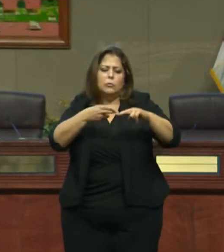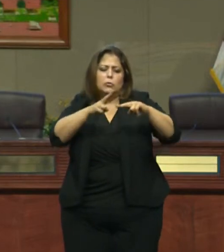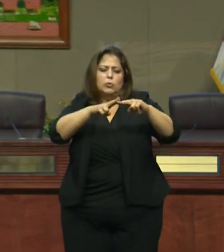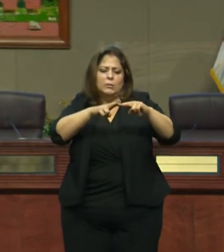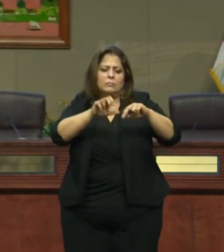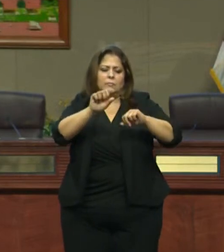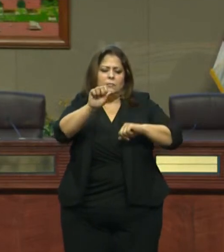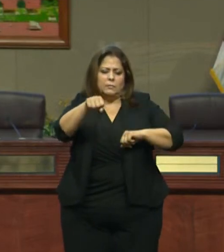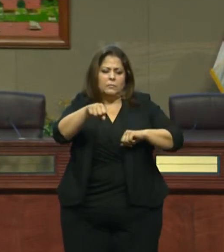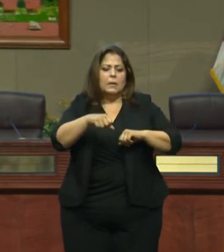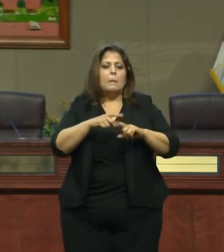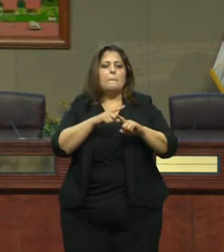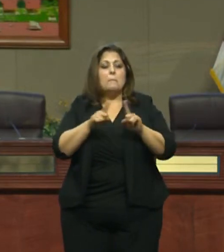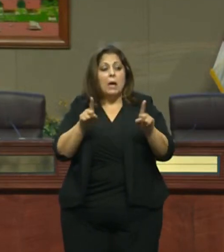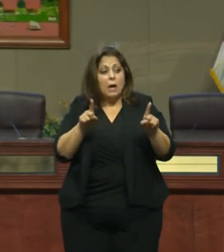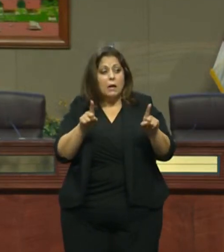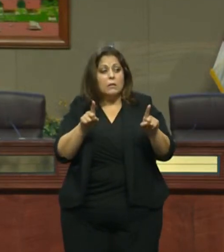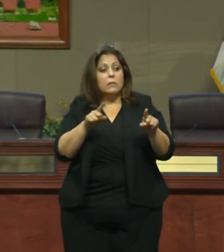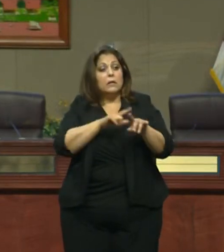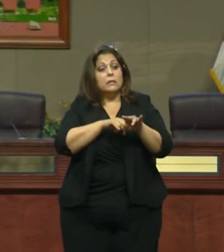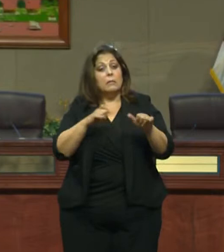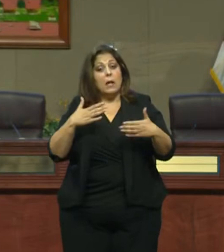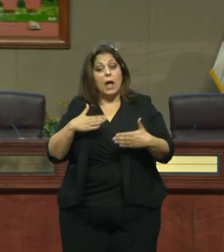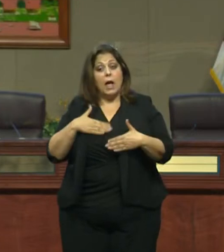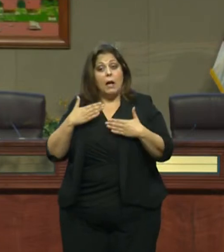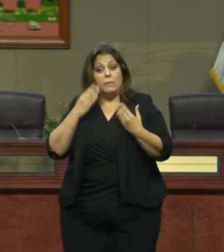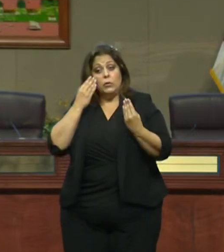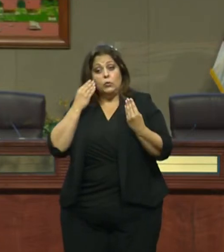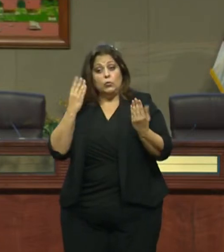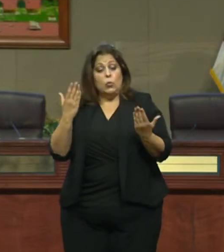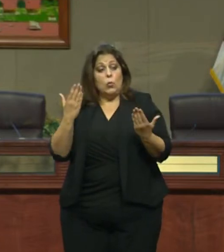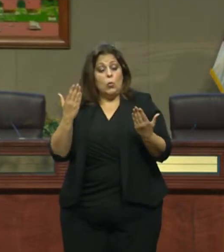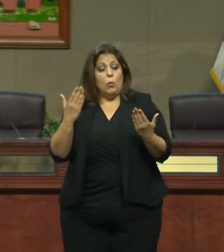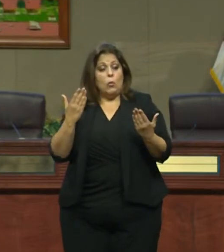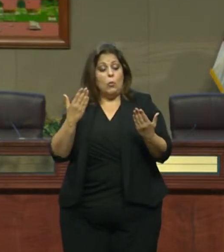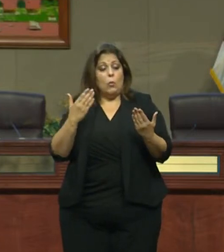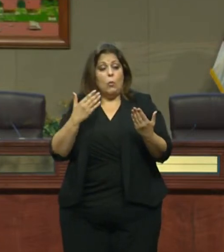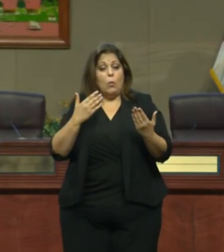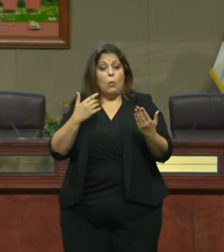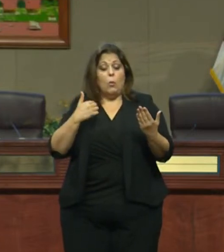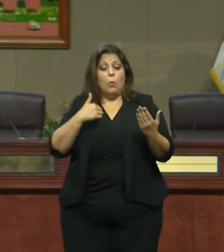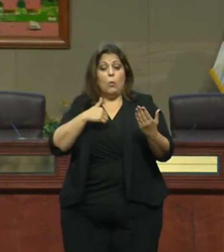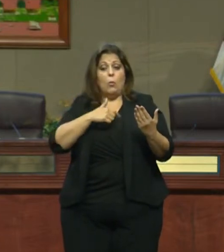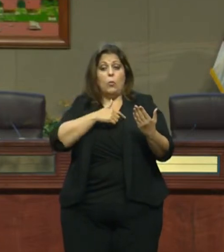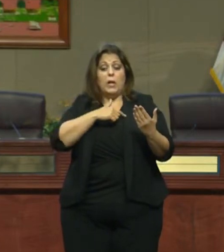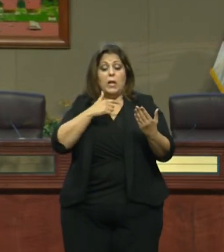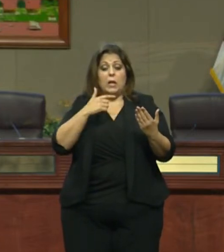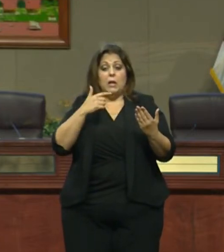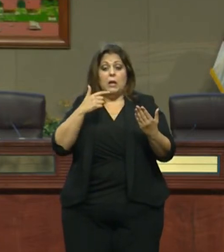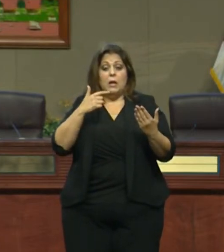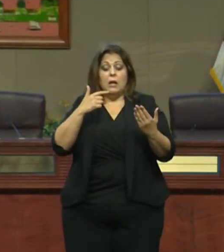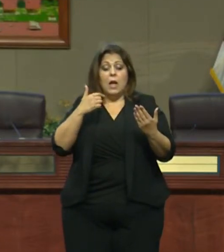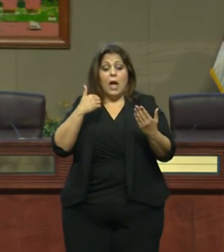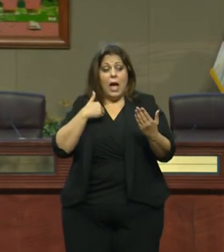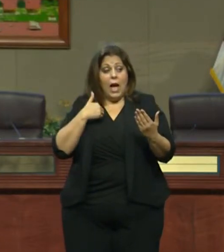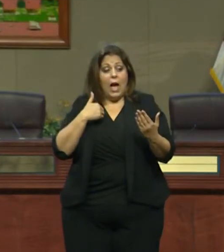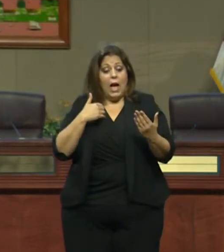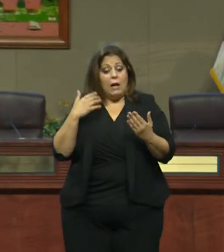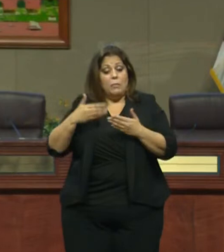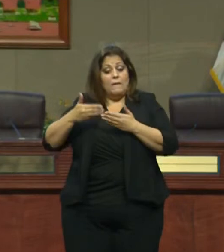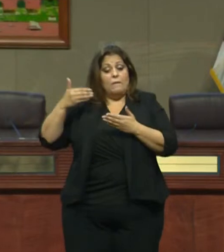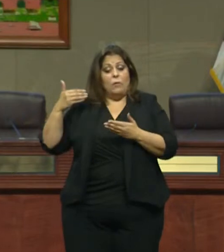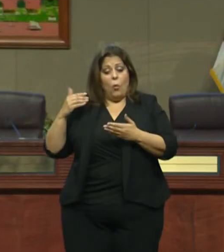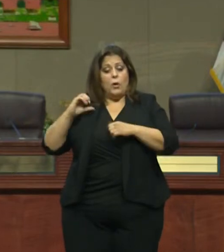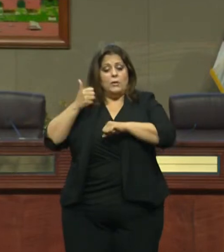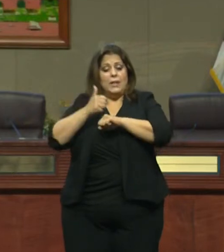happy to say that we had driven this to 99% plus compliance, and